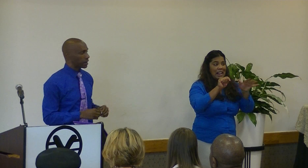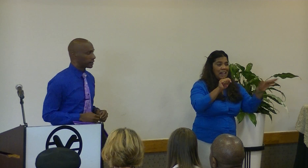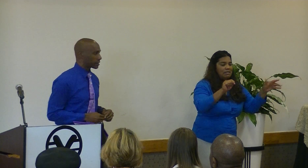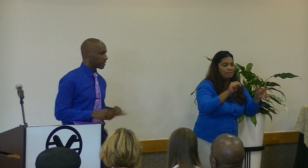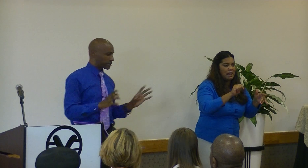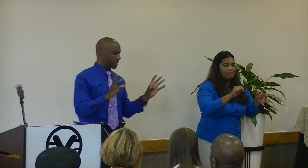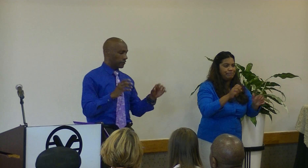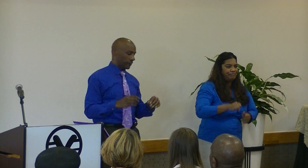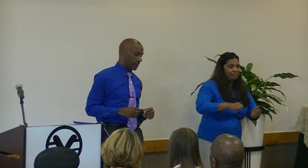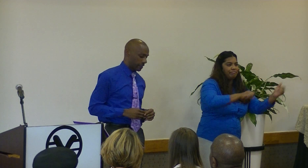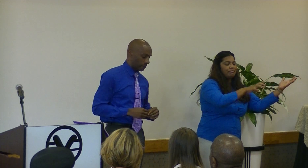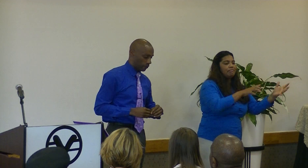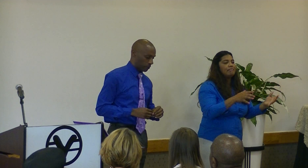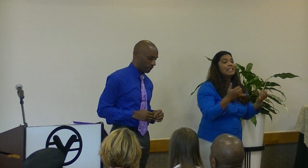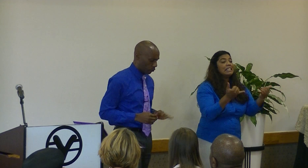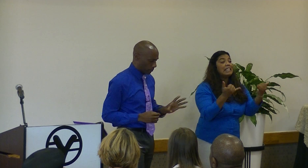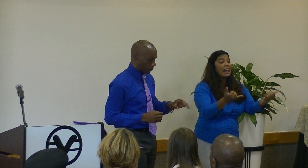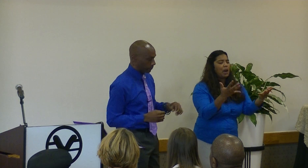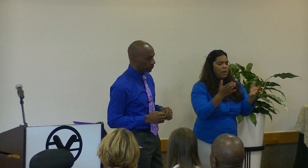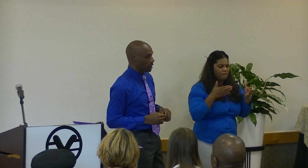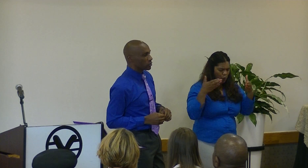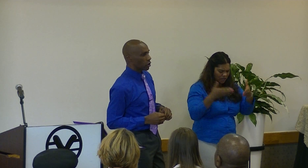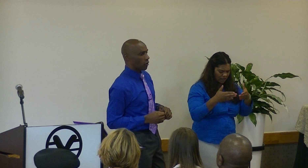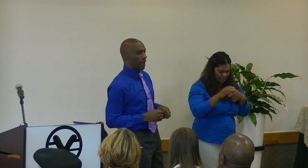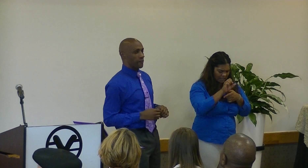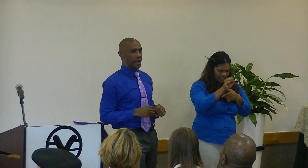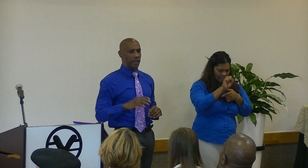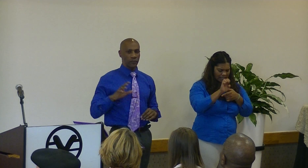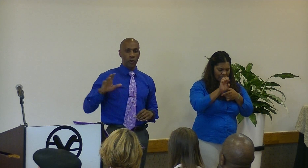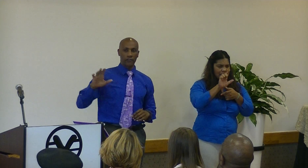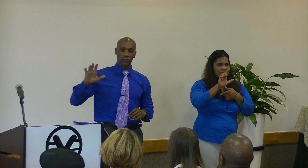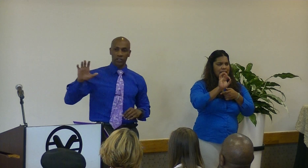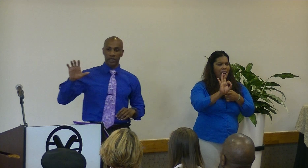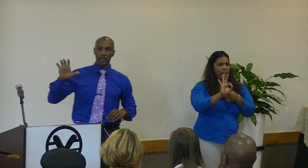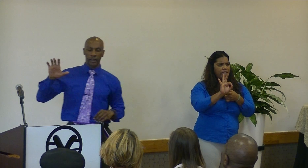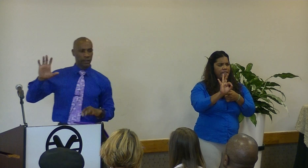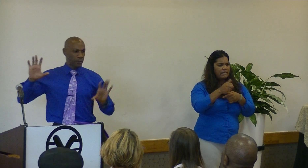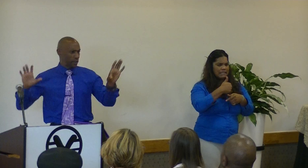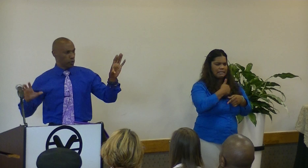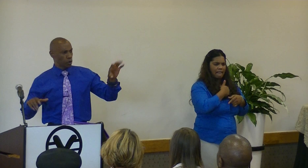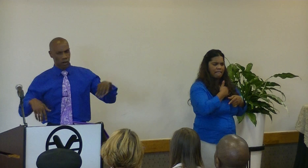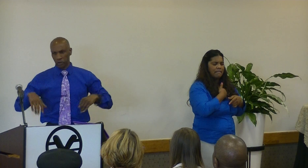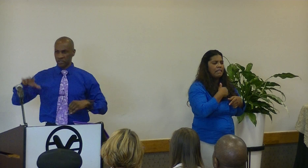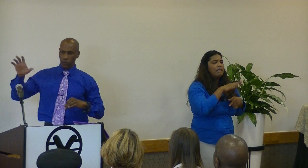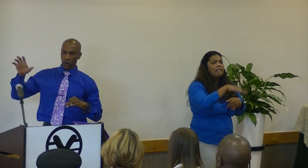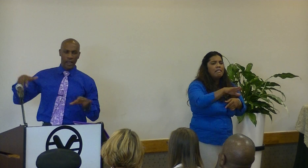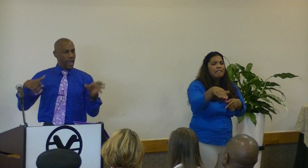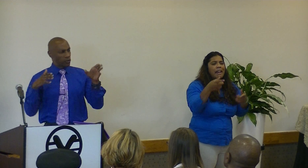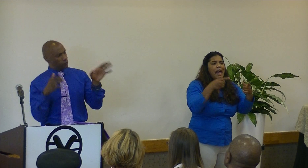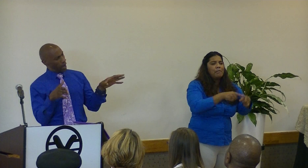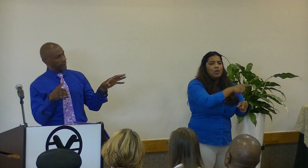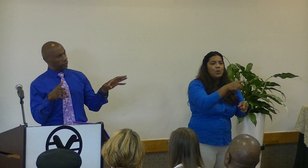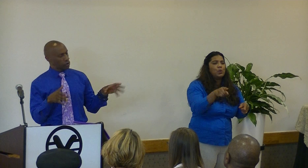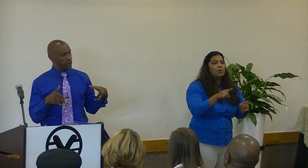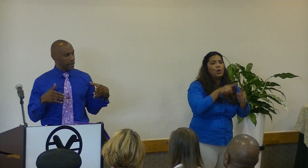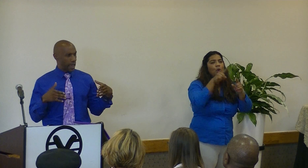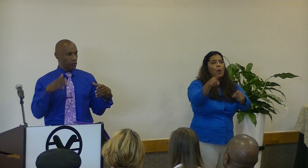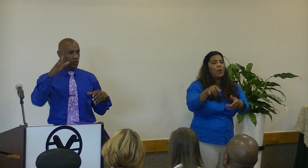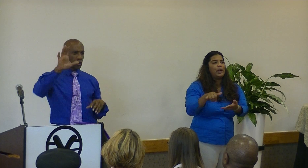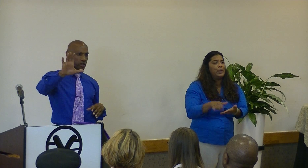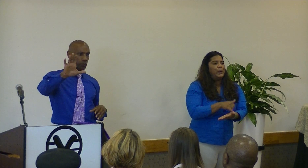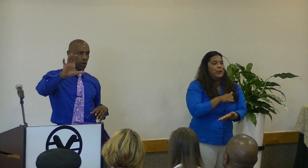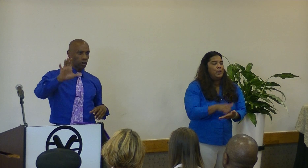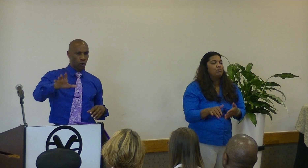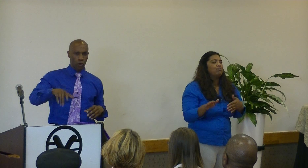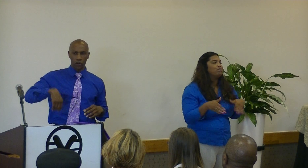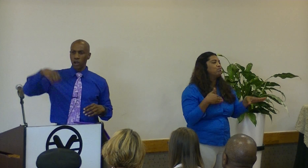but I want to talk about this self thing for a moment. So have any of you ever seen, like you've been in New York or somewhere, and you walk down the street and